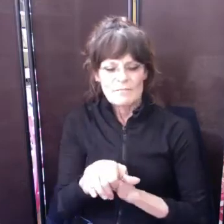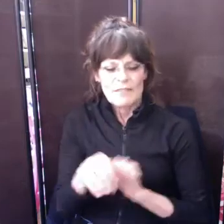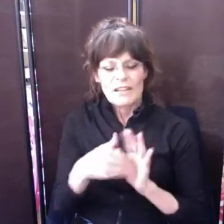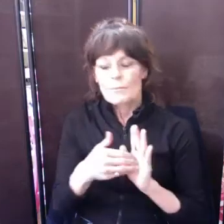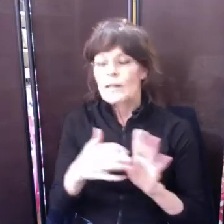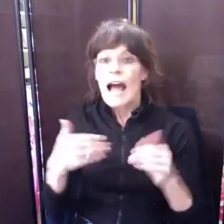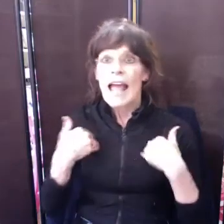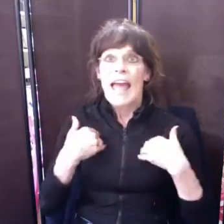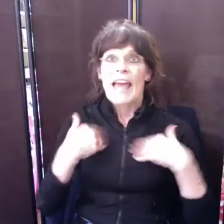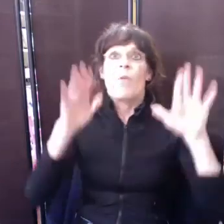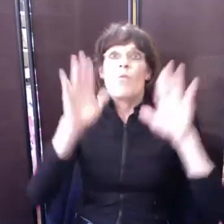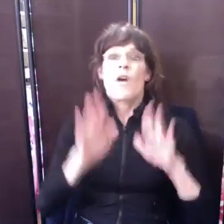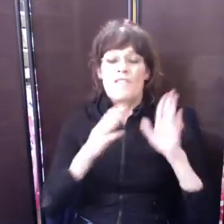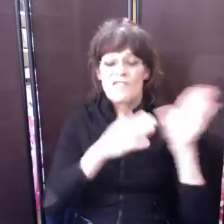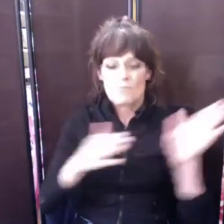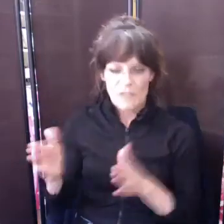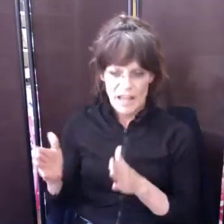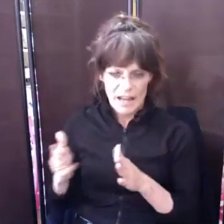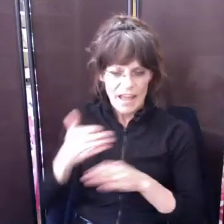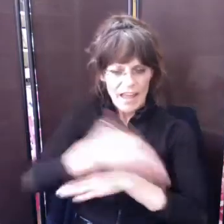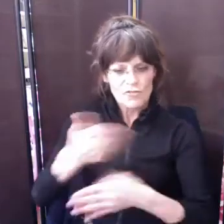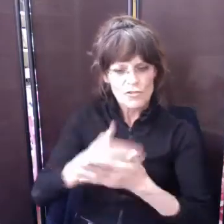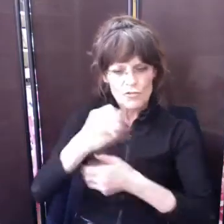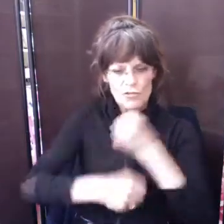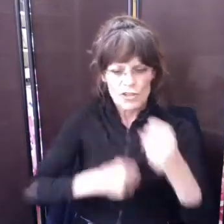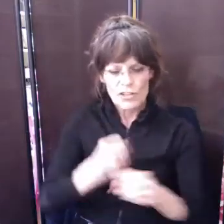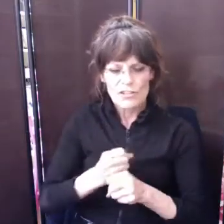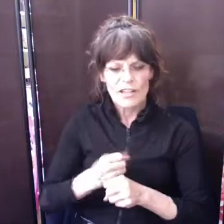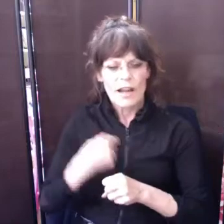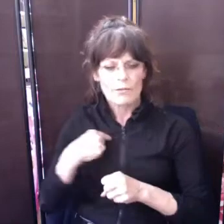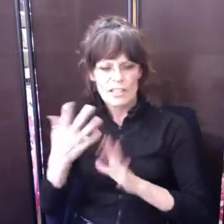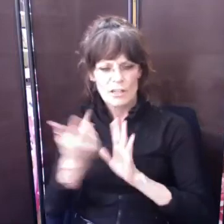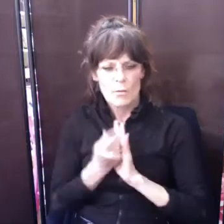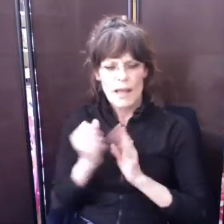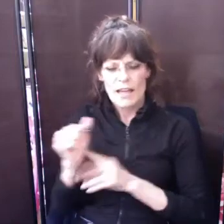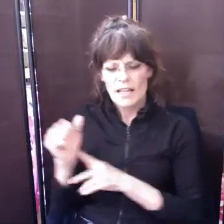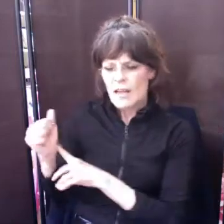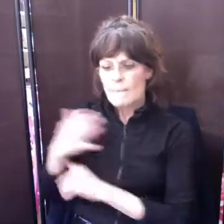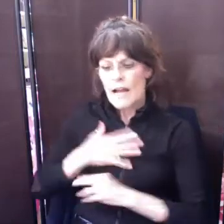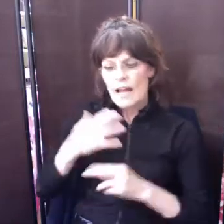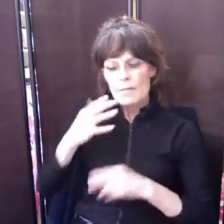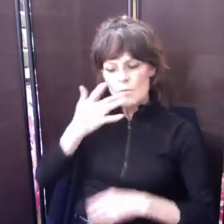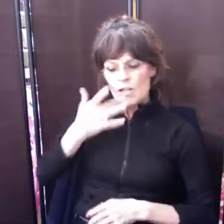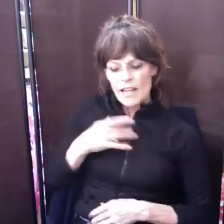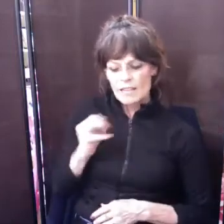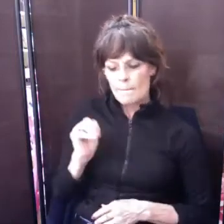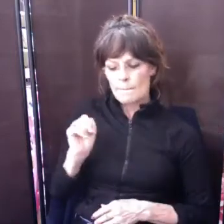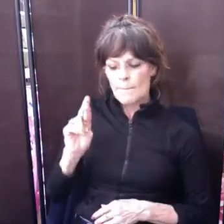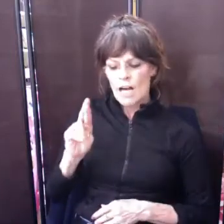back after the first of the year, but my birthday is March 3rd, so it took me a couple extra months to make it back here. And it wasn't because any huge